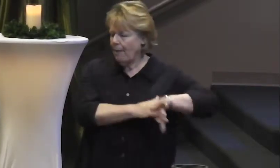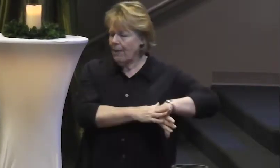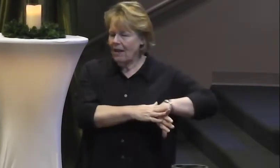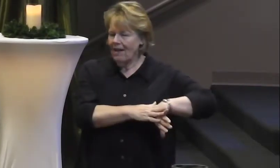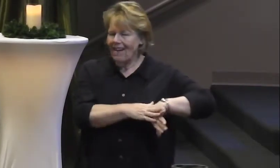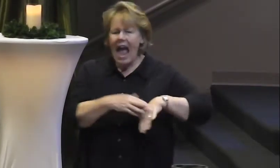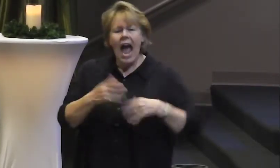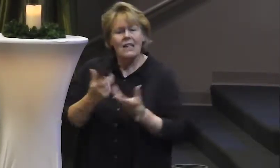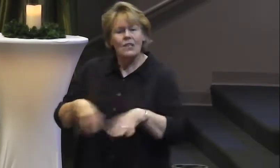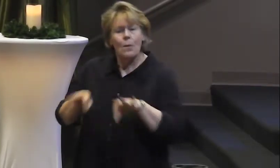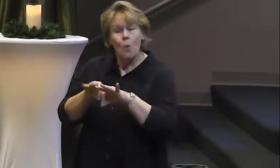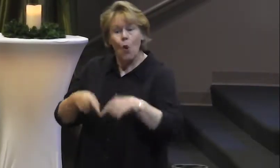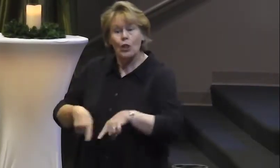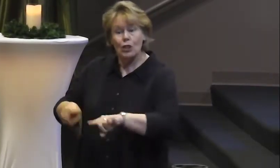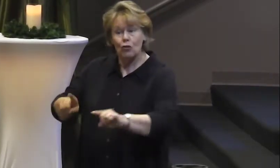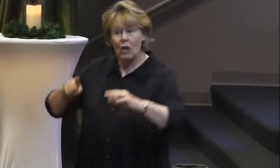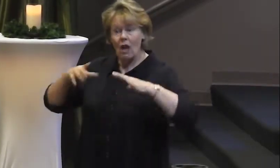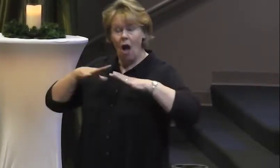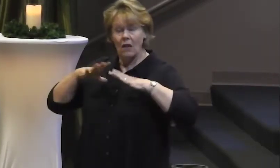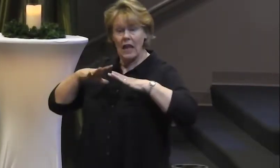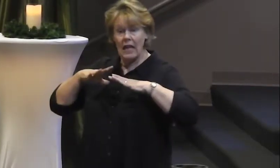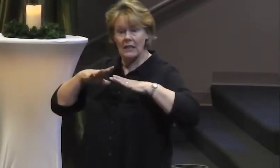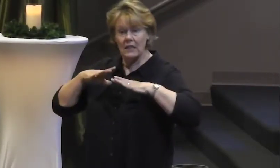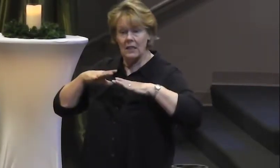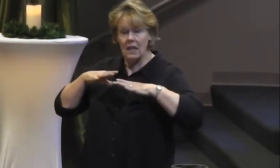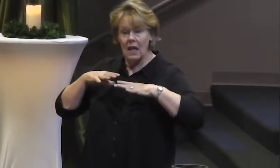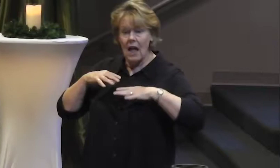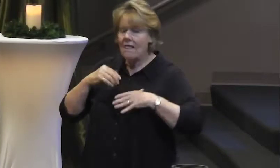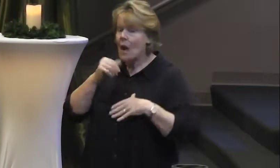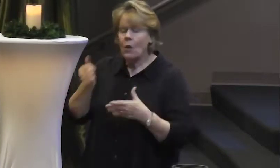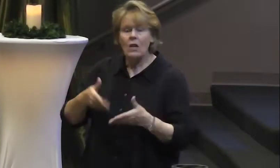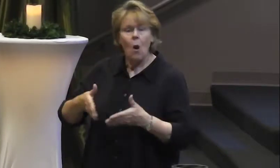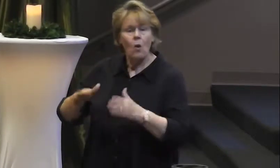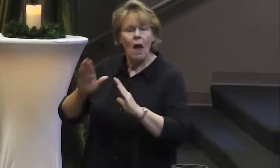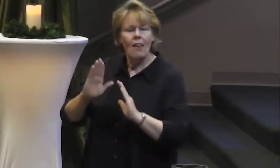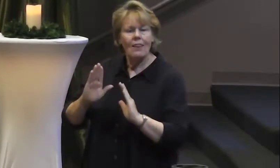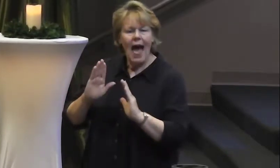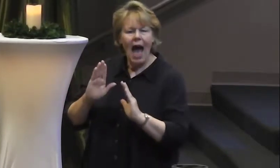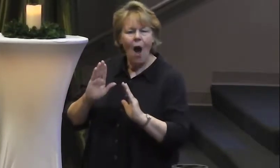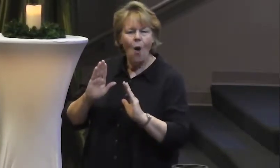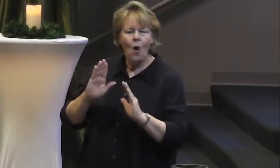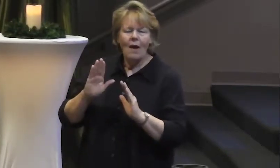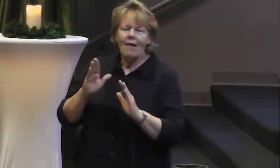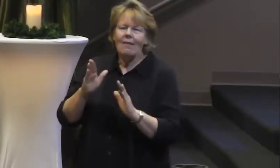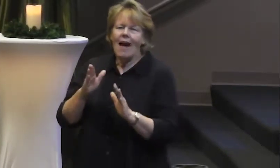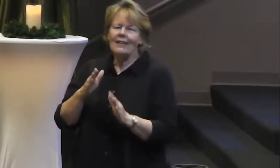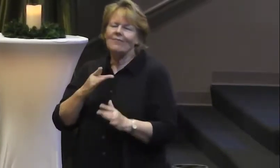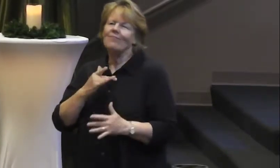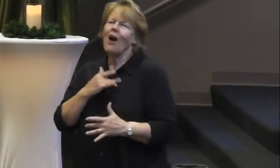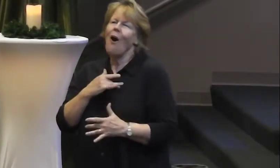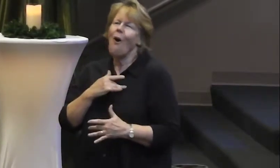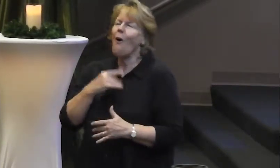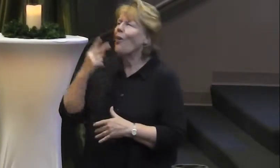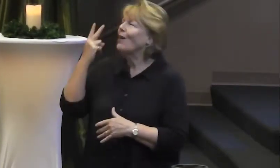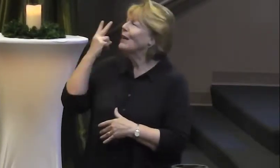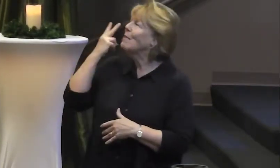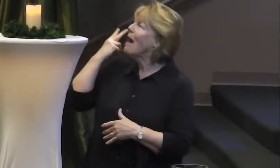the nostalgia and sentimental thoughts just kind of cover up the reality that this world is not where it should be. Our